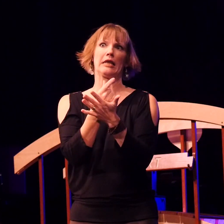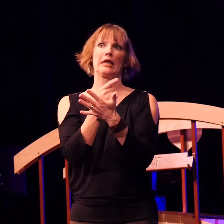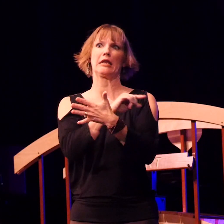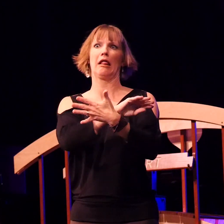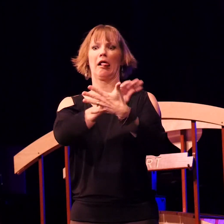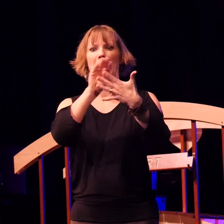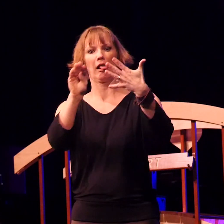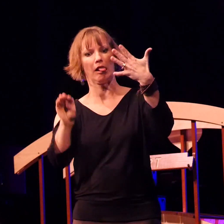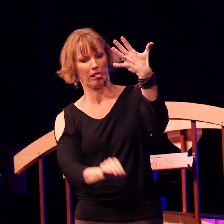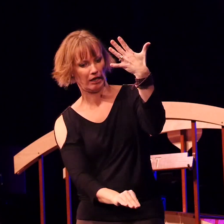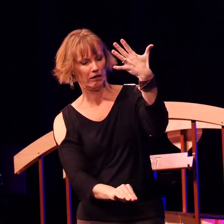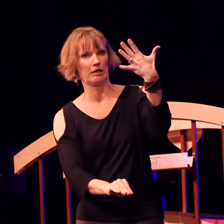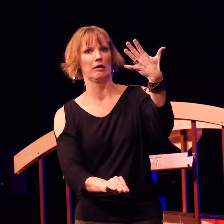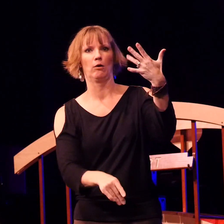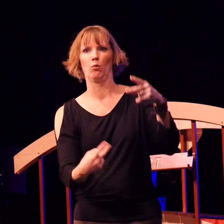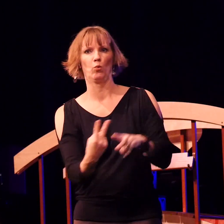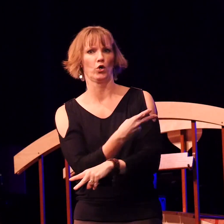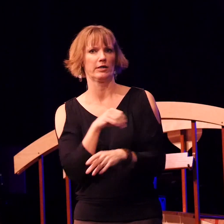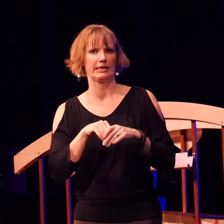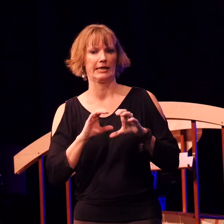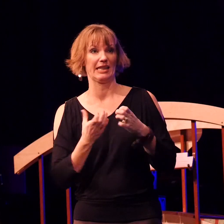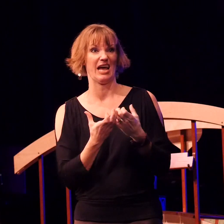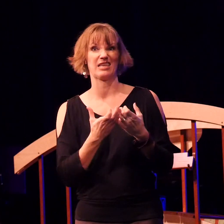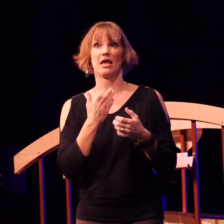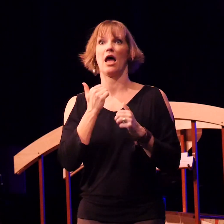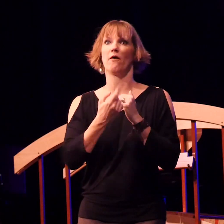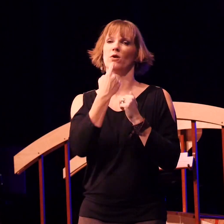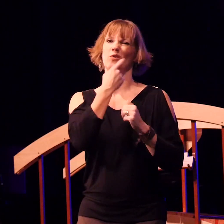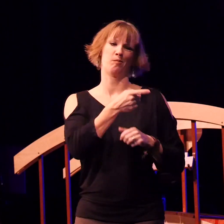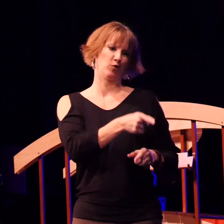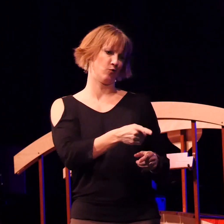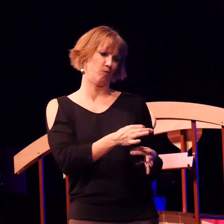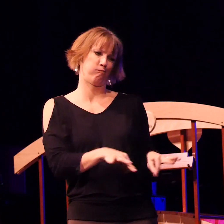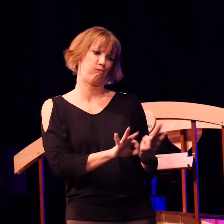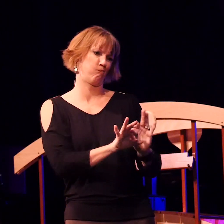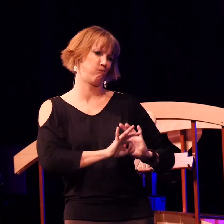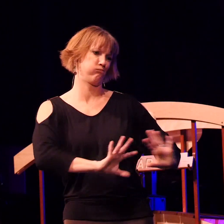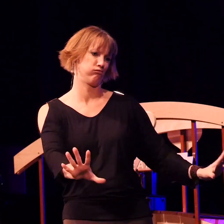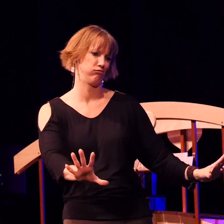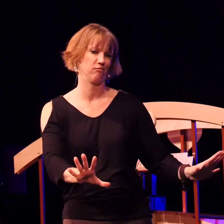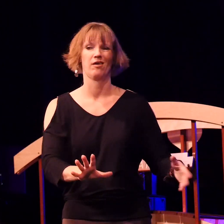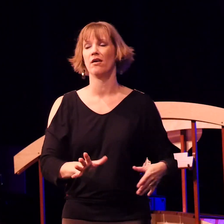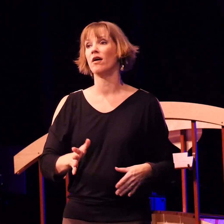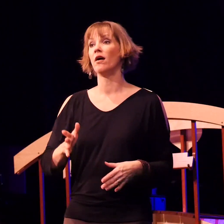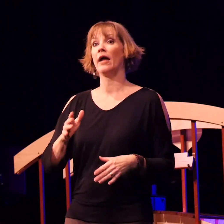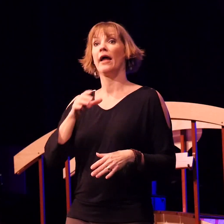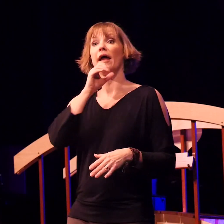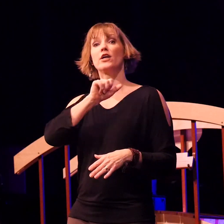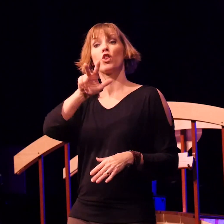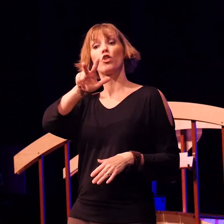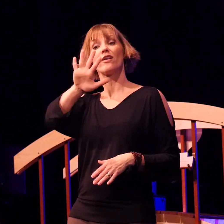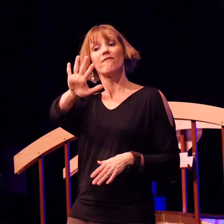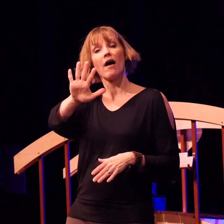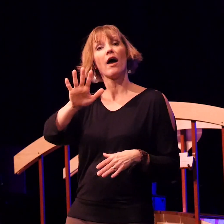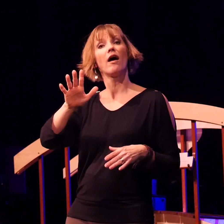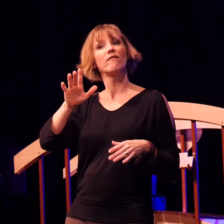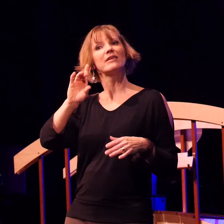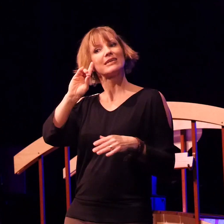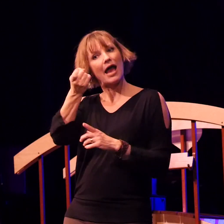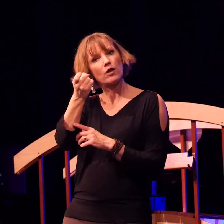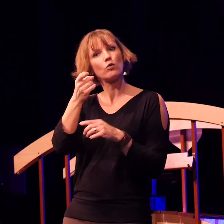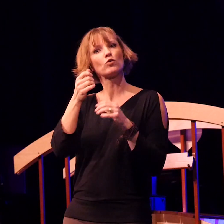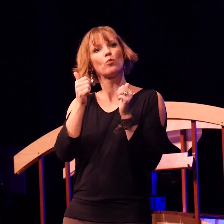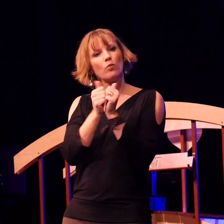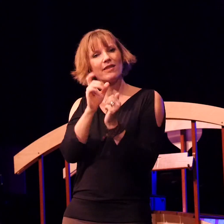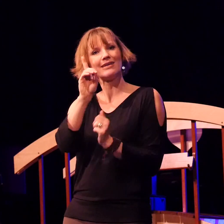his class, and he was told he really couldn't amount to anything. But then at age 35, he was diagnosed with dyslexia,